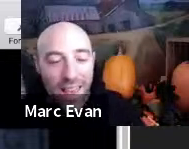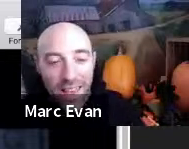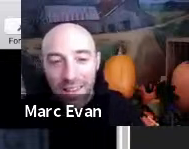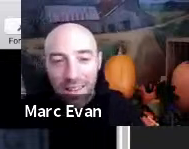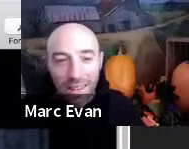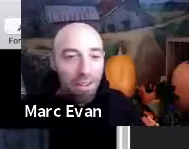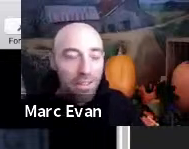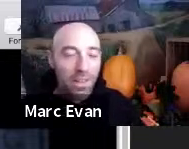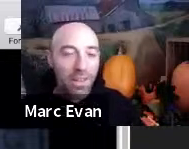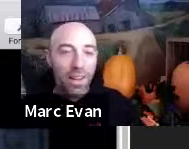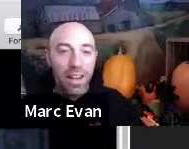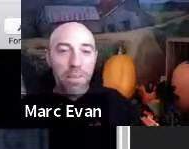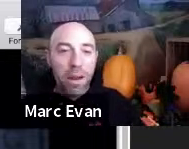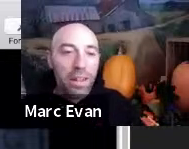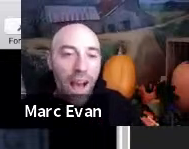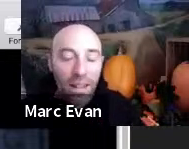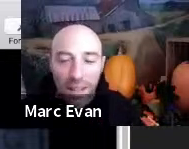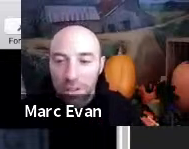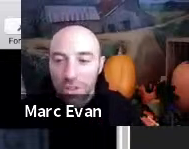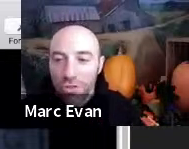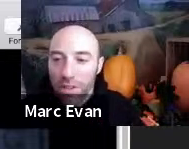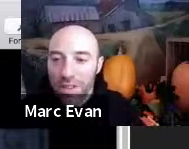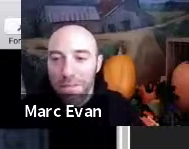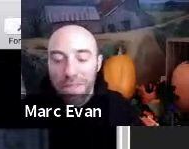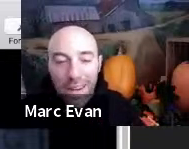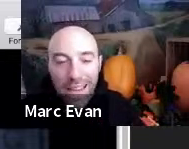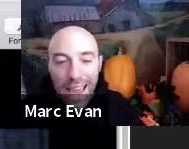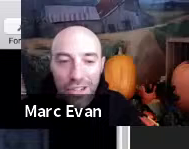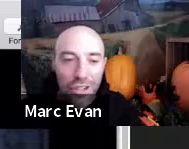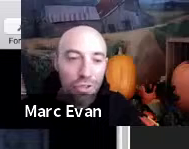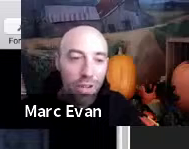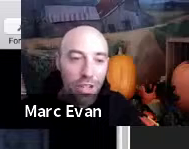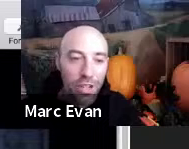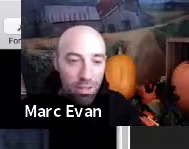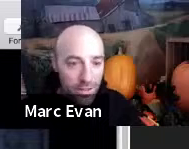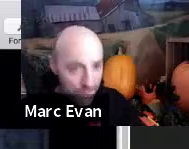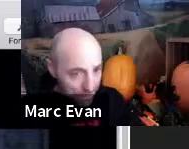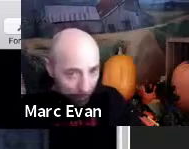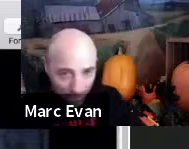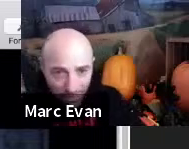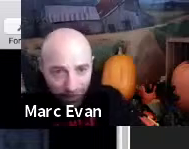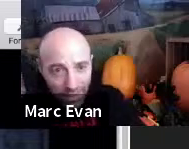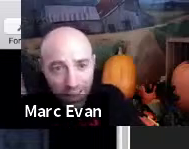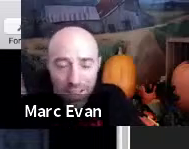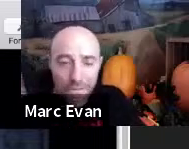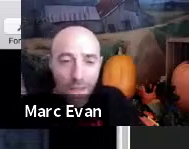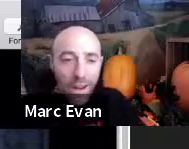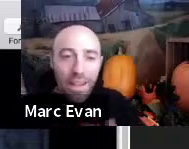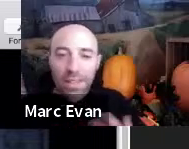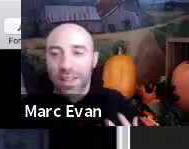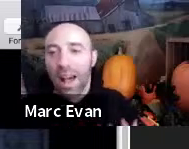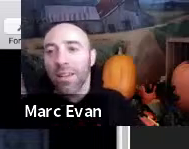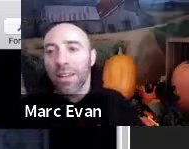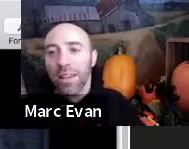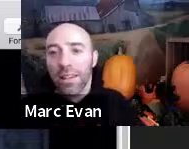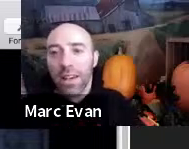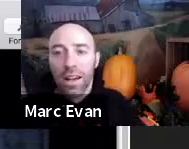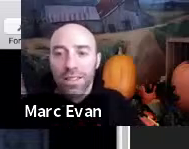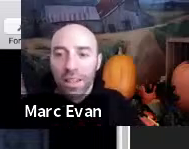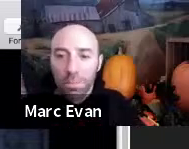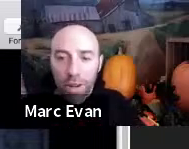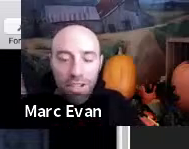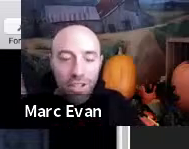is an American holiday, but it draws on some very ancient traditions. Various